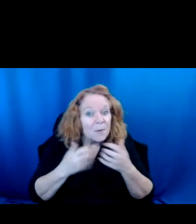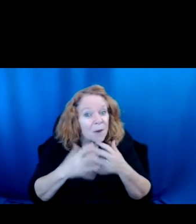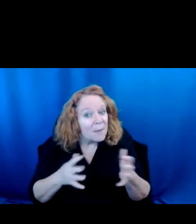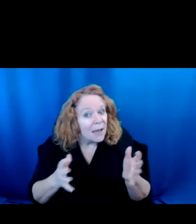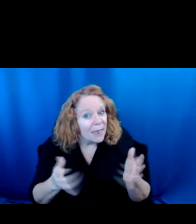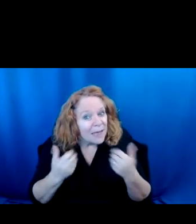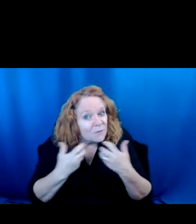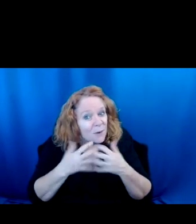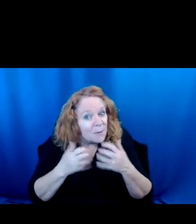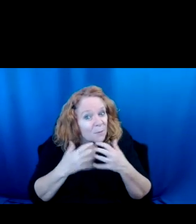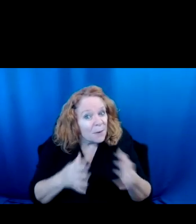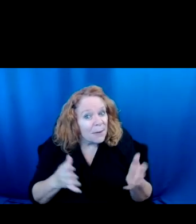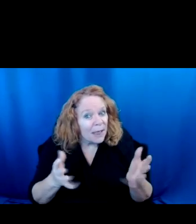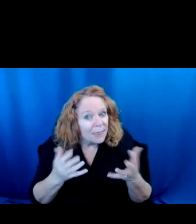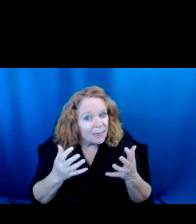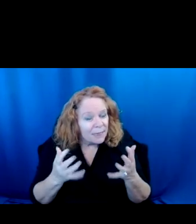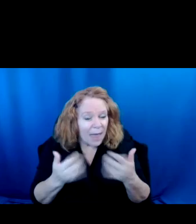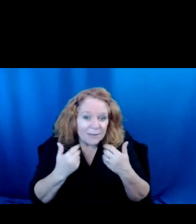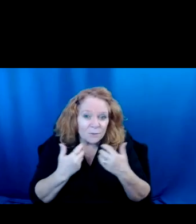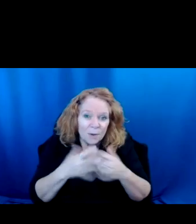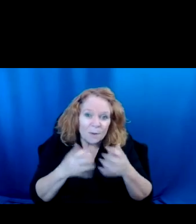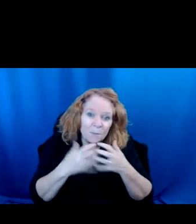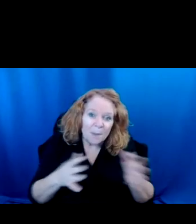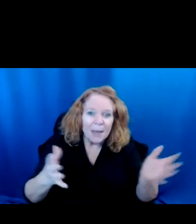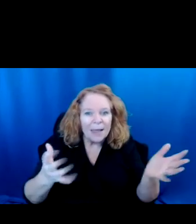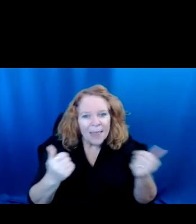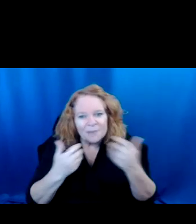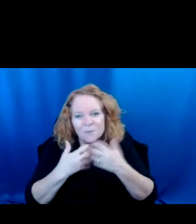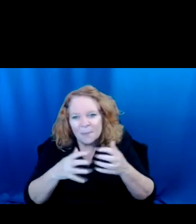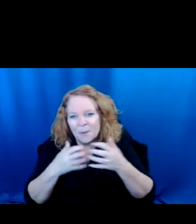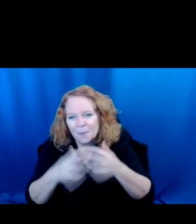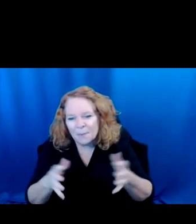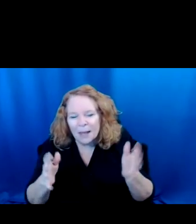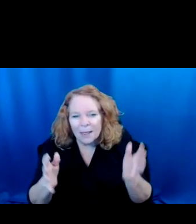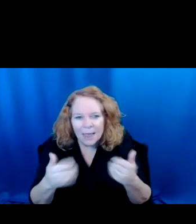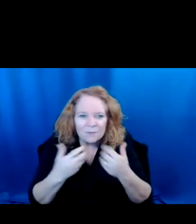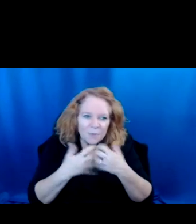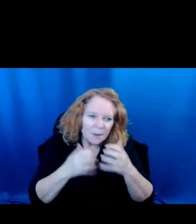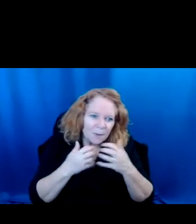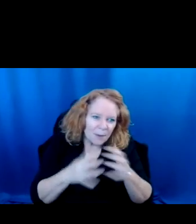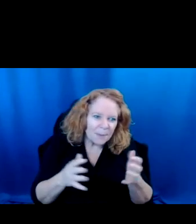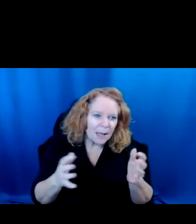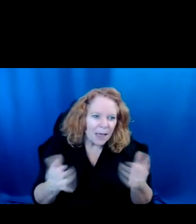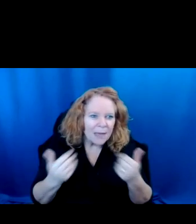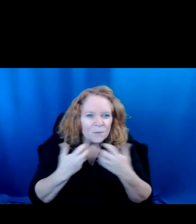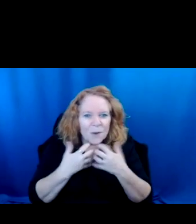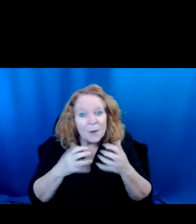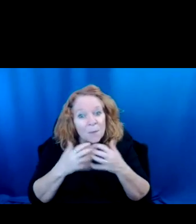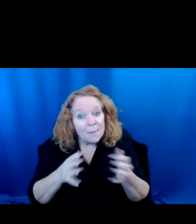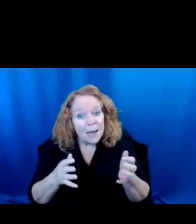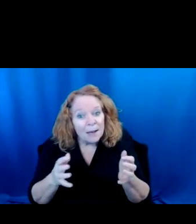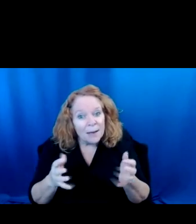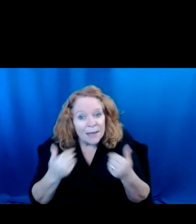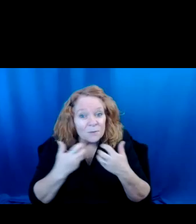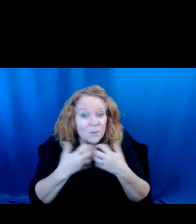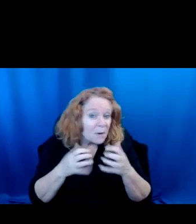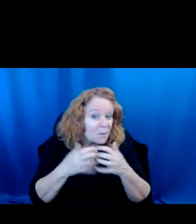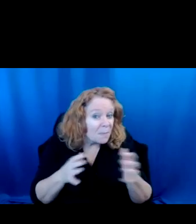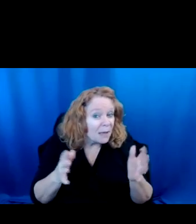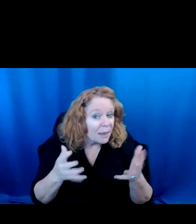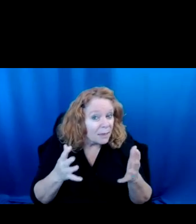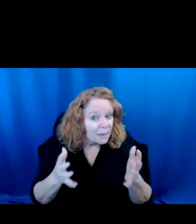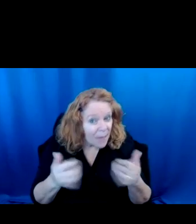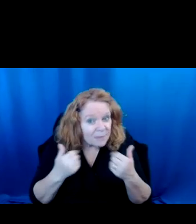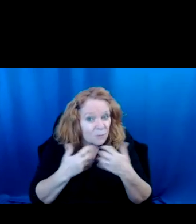ribbit, ribbit, that's ribbit, ribbit, that's ribbit, ribbit, that's ribbit, ribbit, that's ribbit, ribbit, that's ribbit, ribbit, that's ribbit,